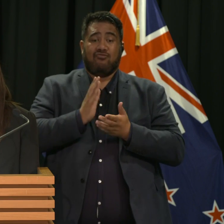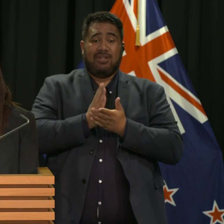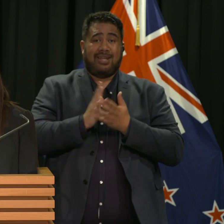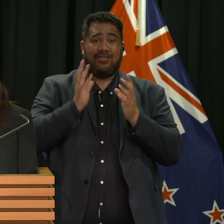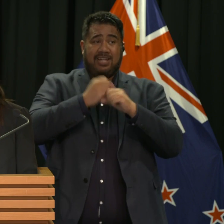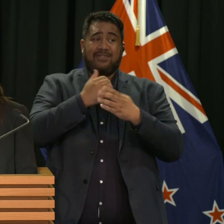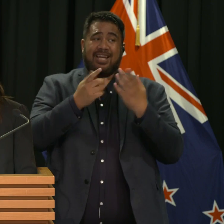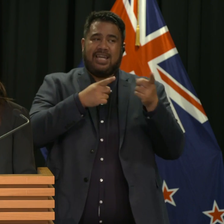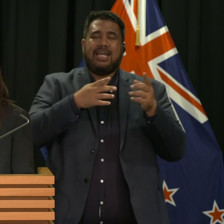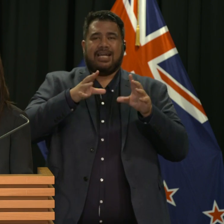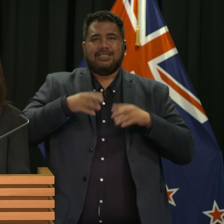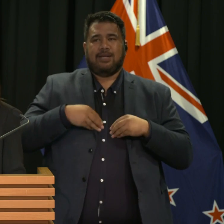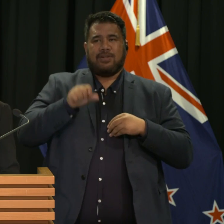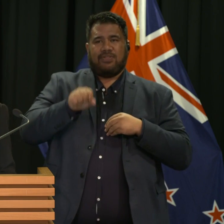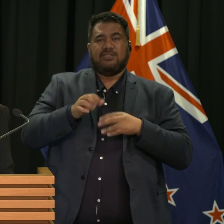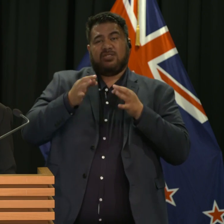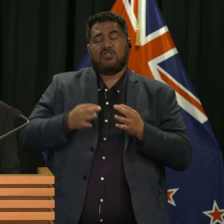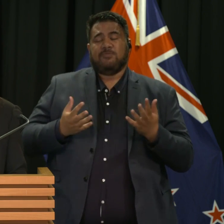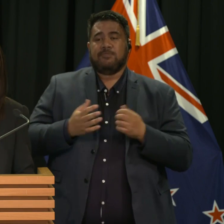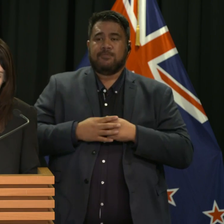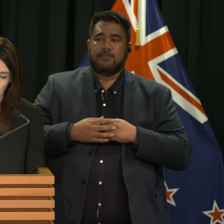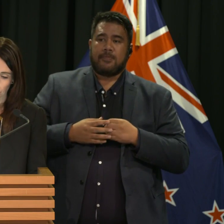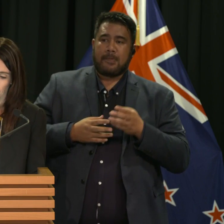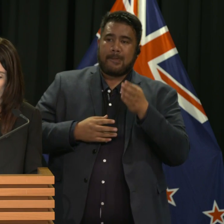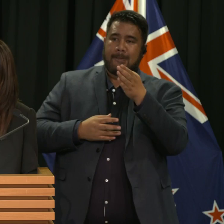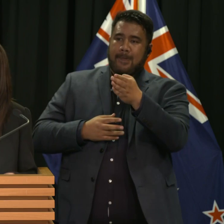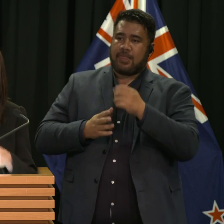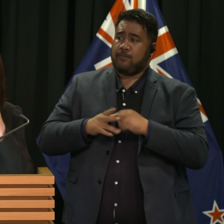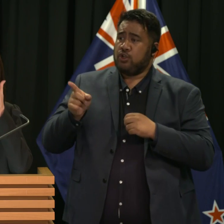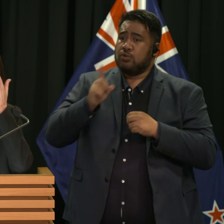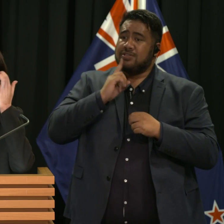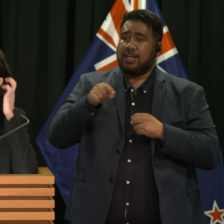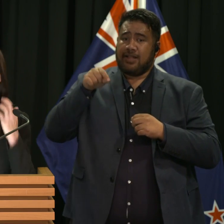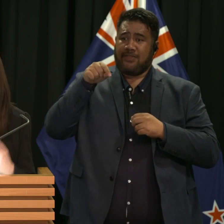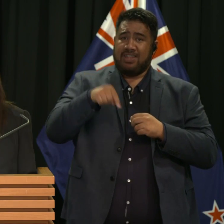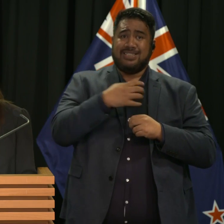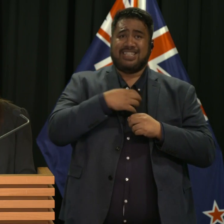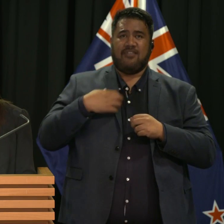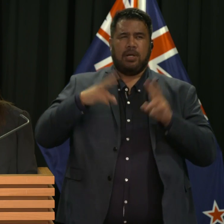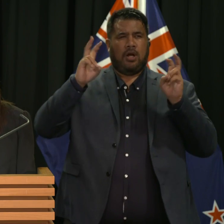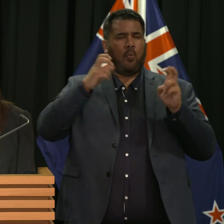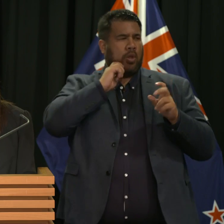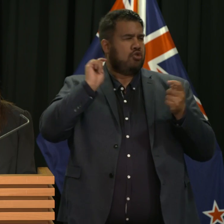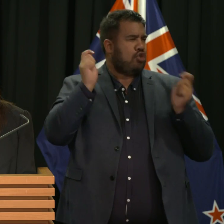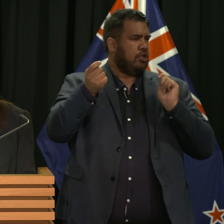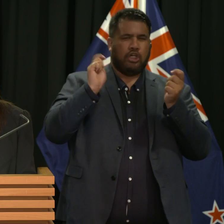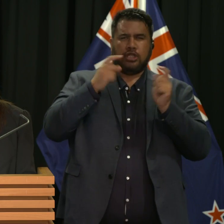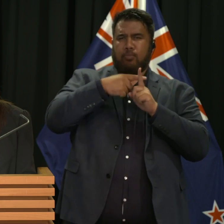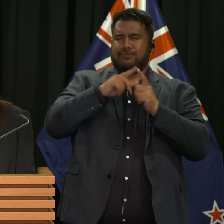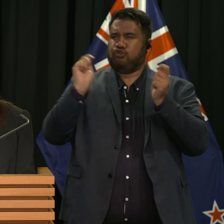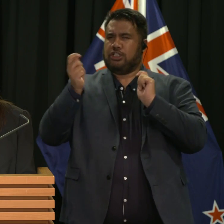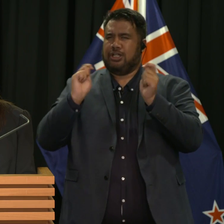he accepted the final outcome. How can you maintain that this is a transformative government, given that you haven't been able to get